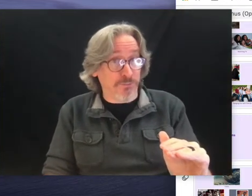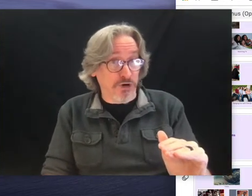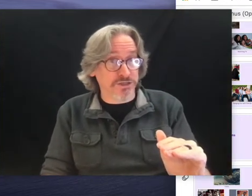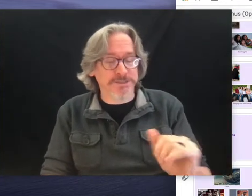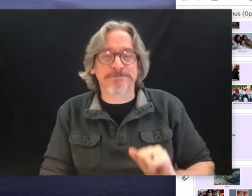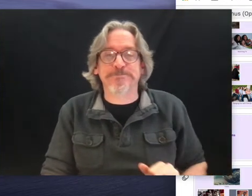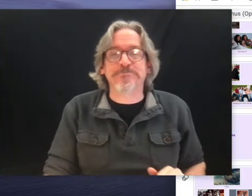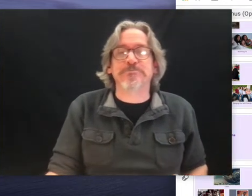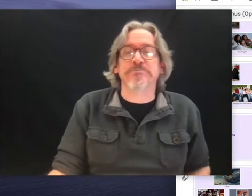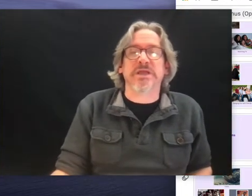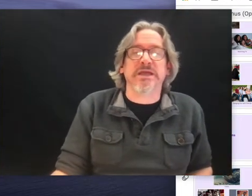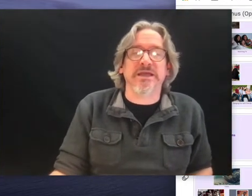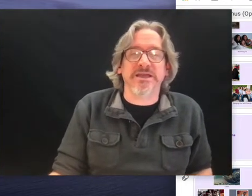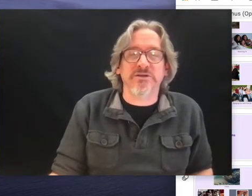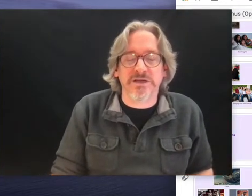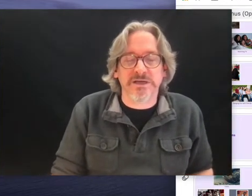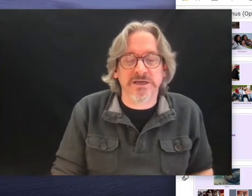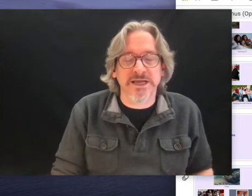Comic books.